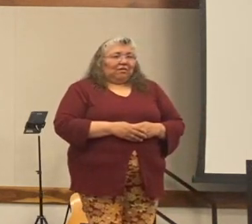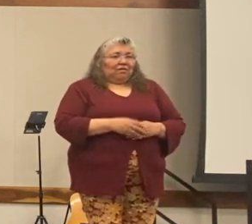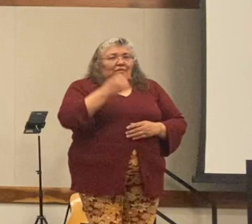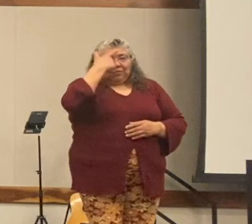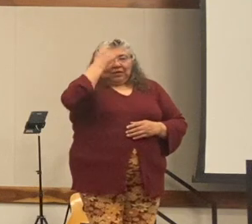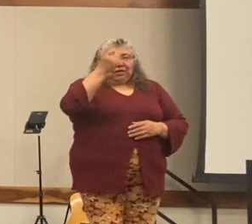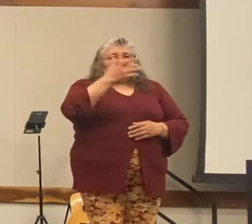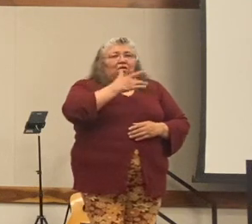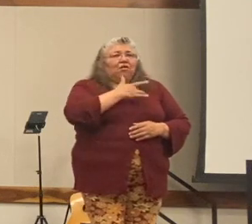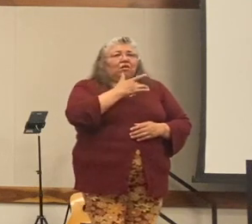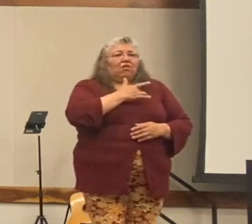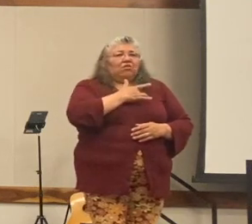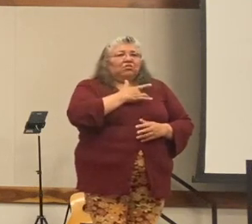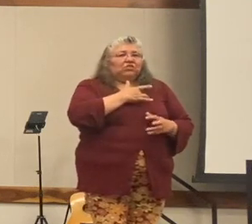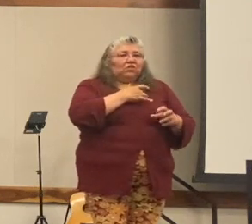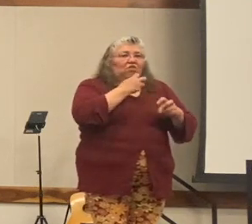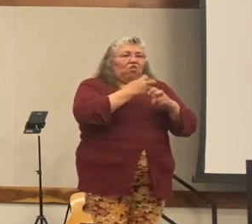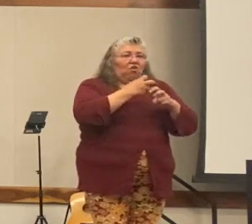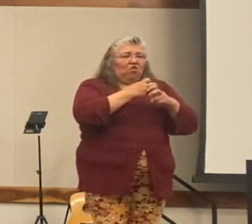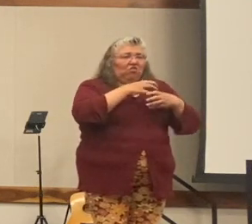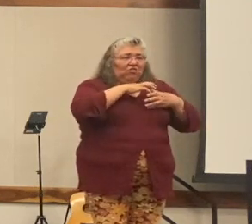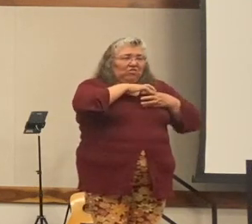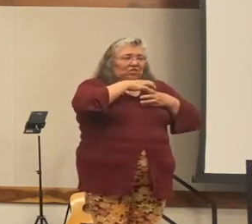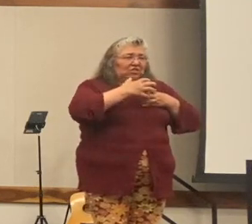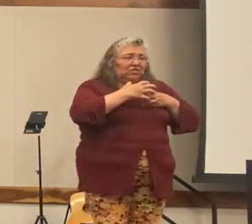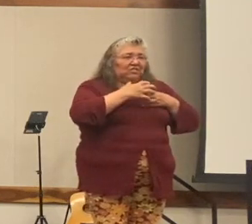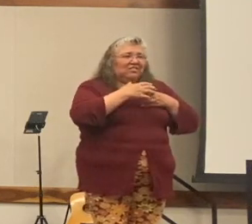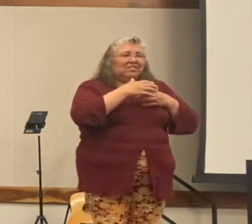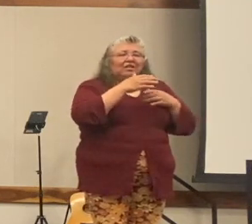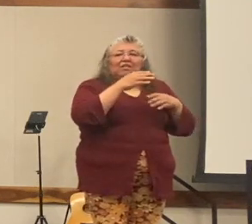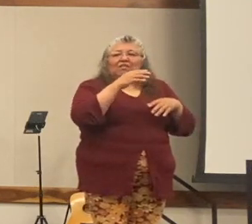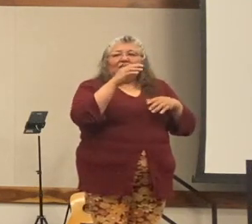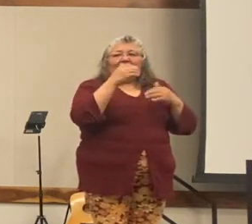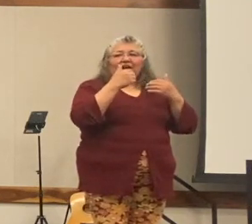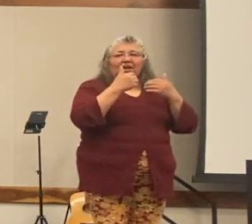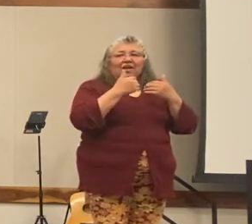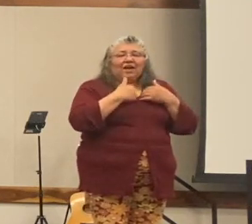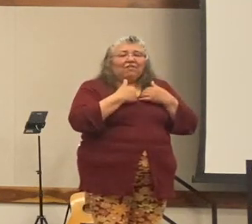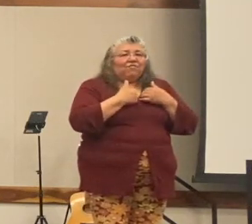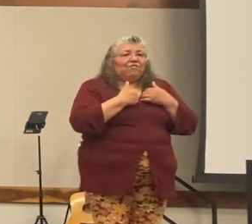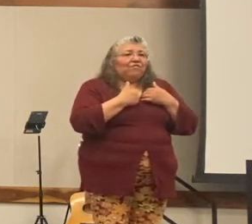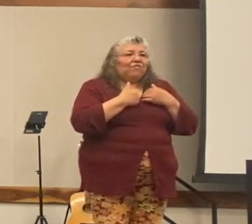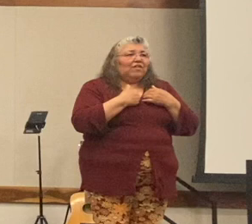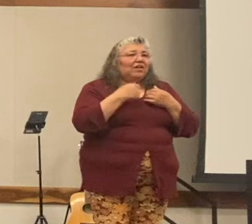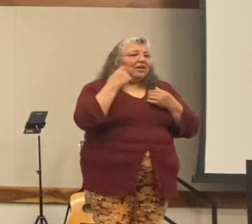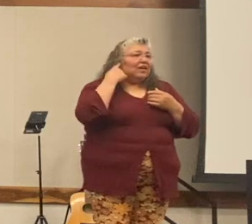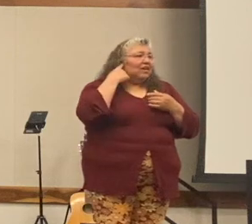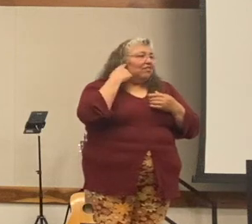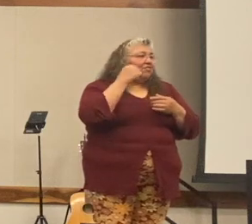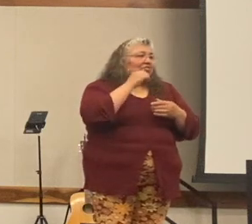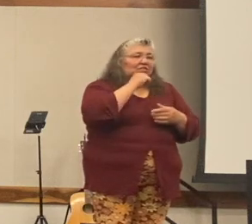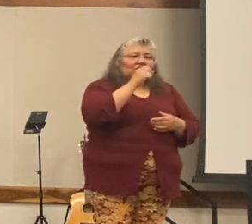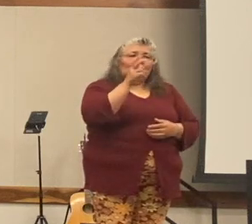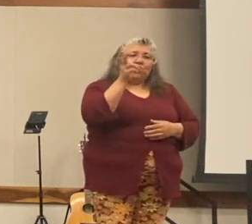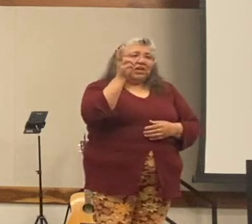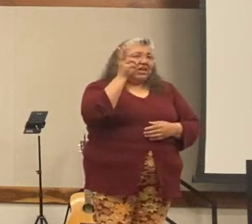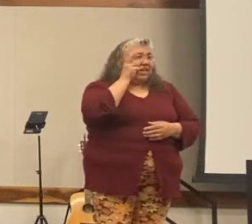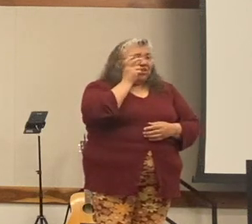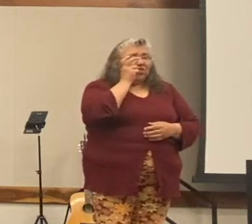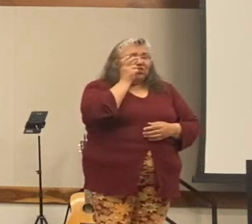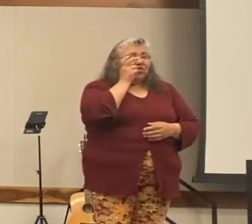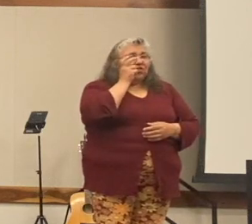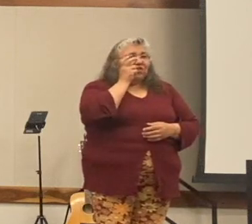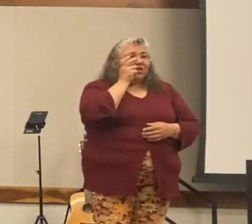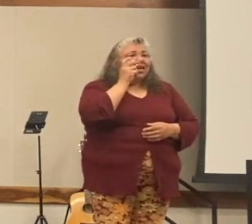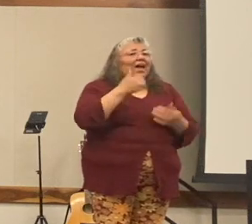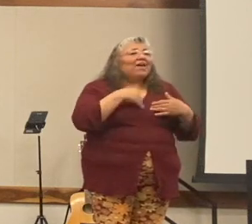because their hearts are hardened. And they have ears that don't hear. They have